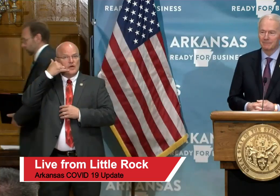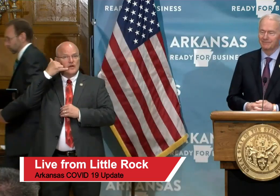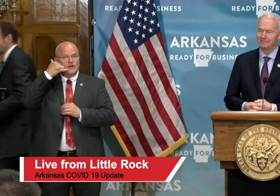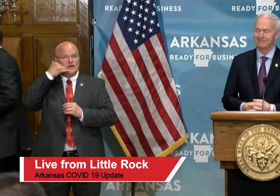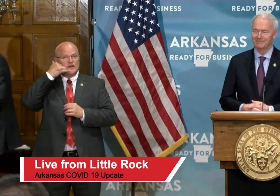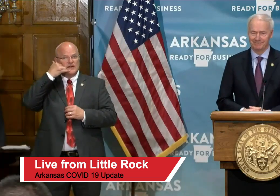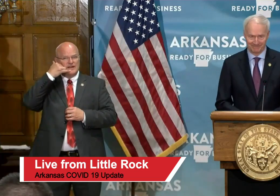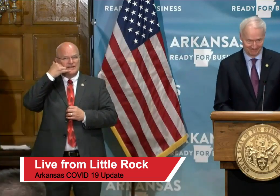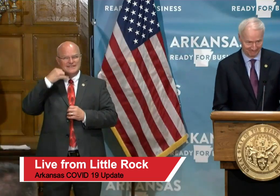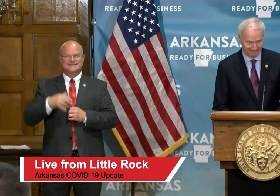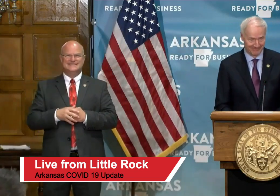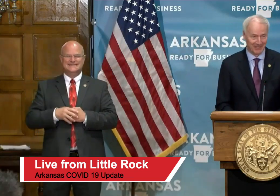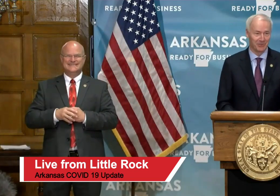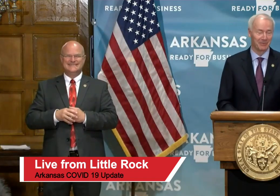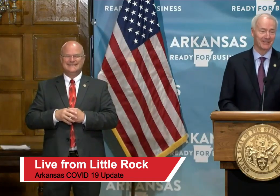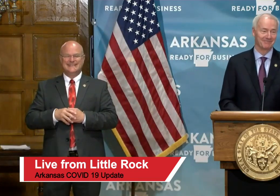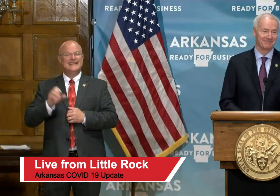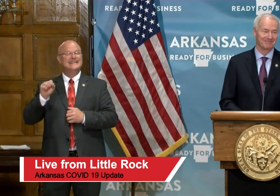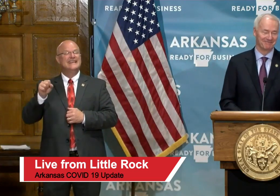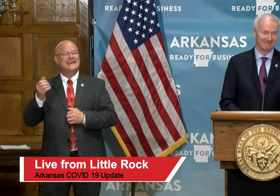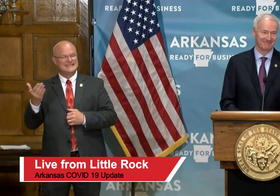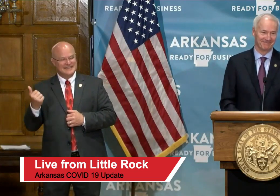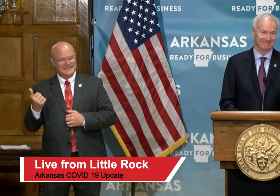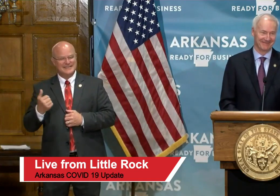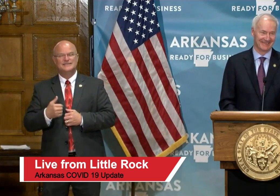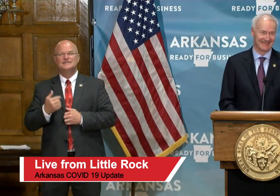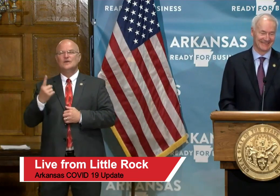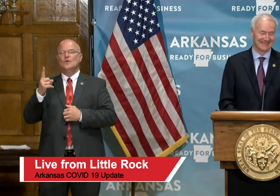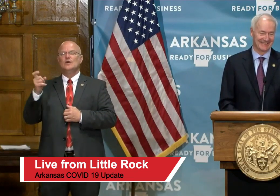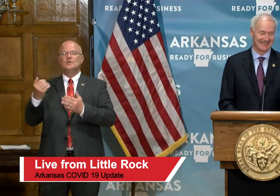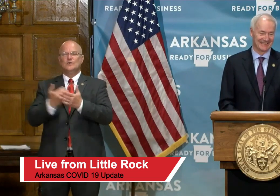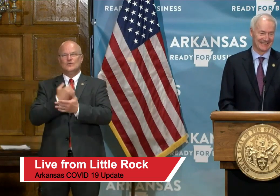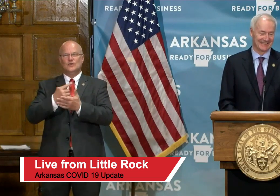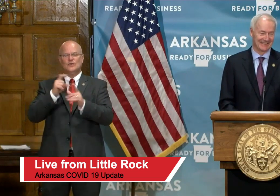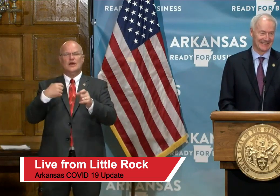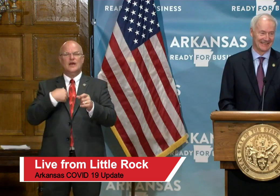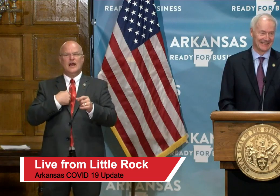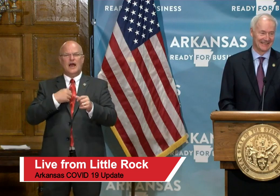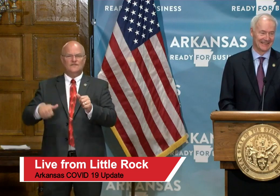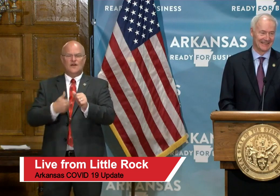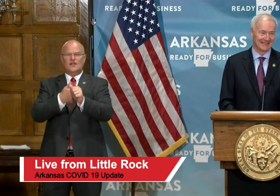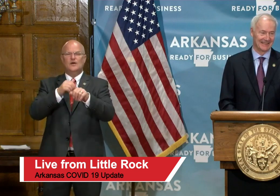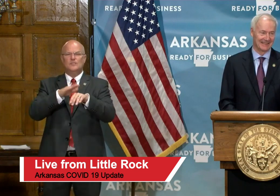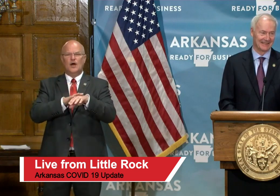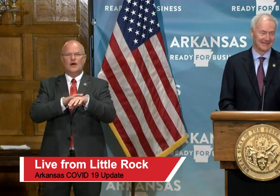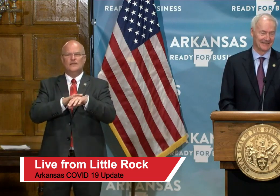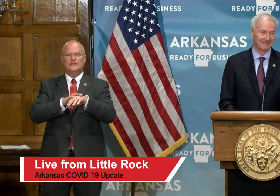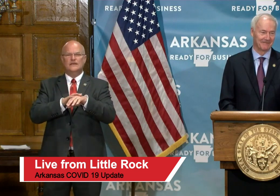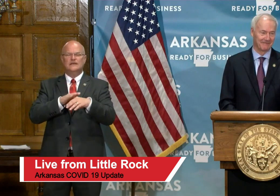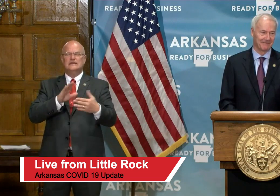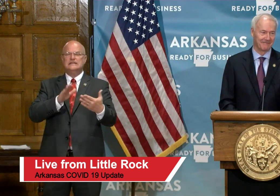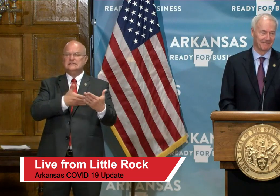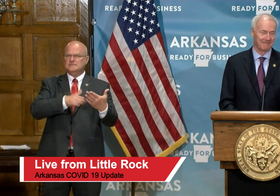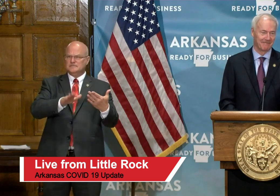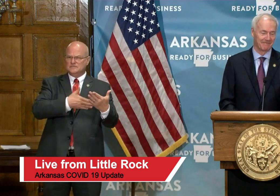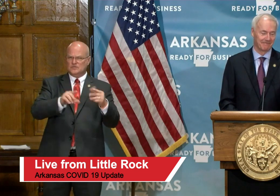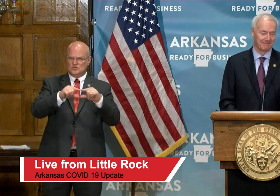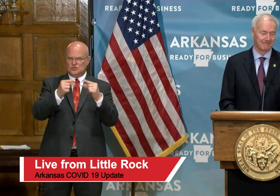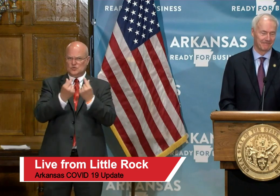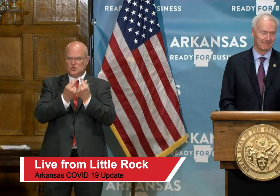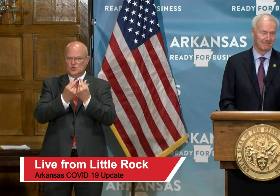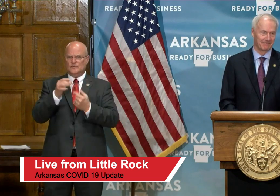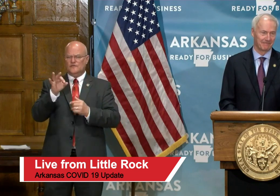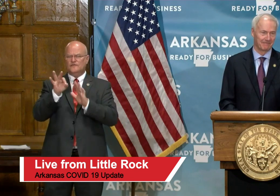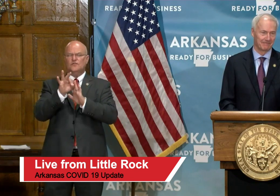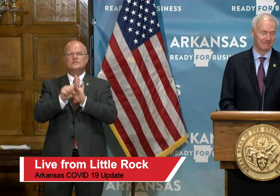and. Yes, you may. Yes, Governor, there's a Zoom question for you. Can I follow up on the Temple Live question? I guess the